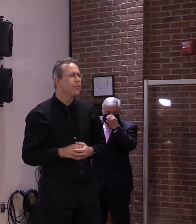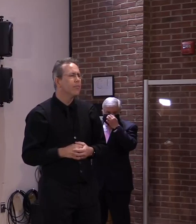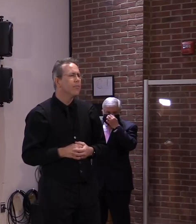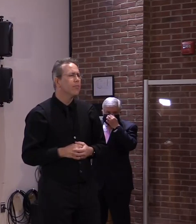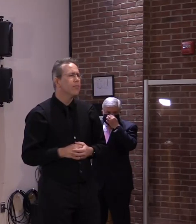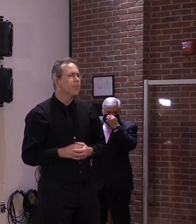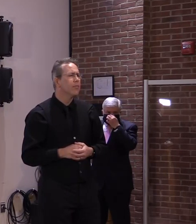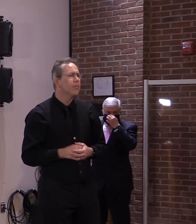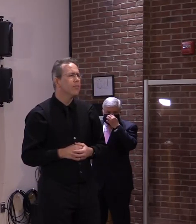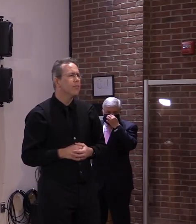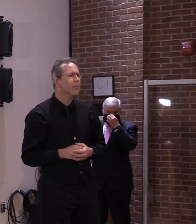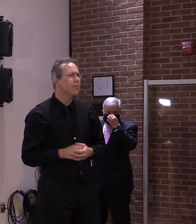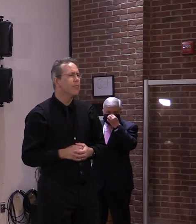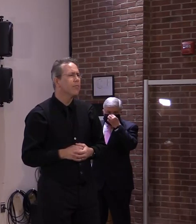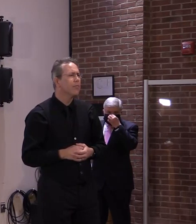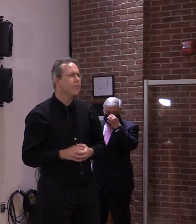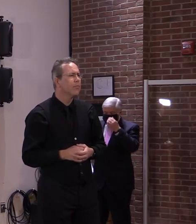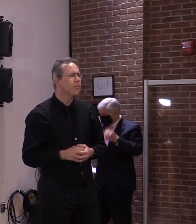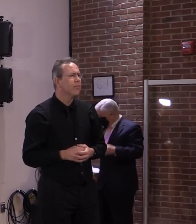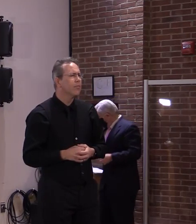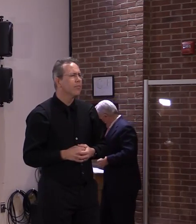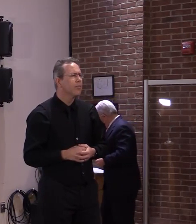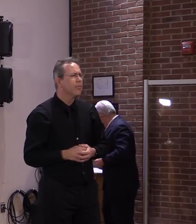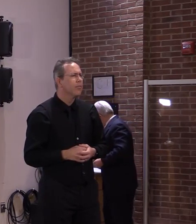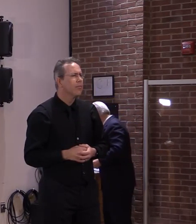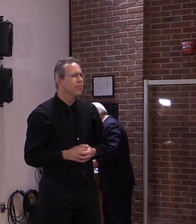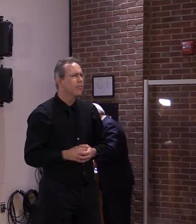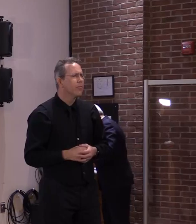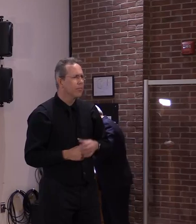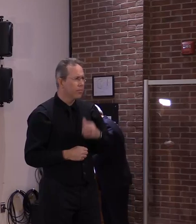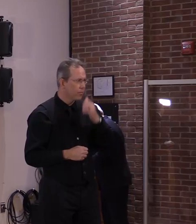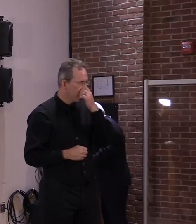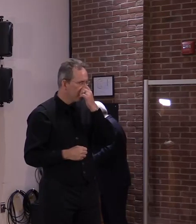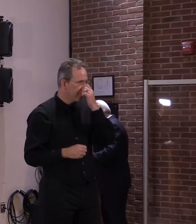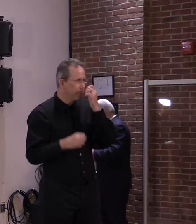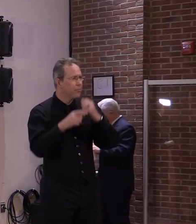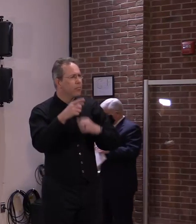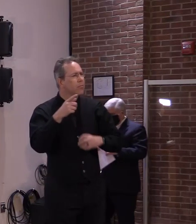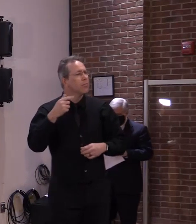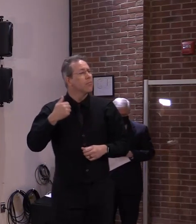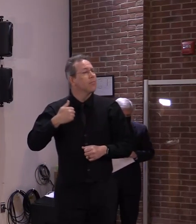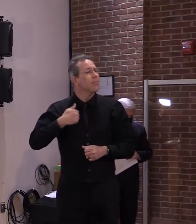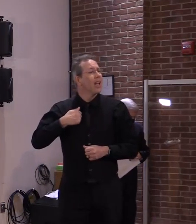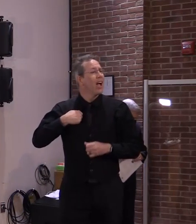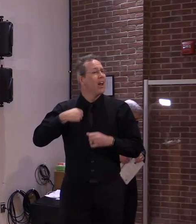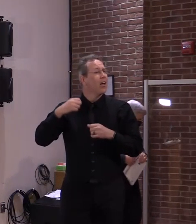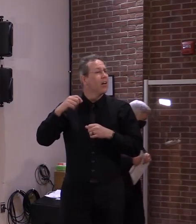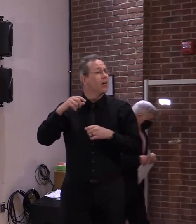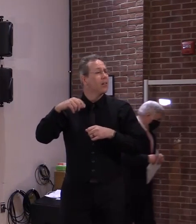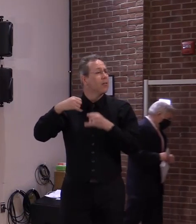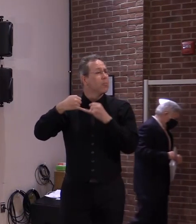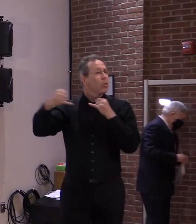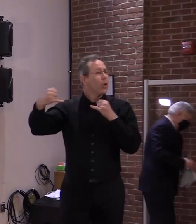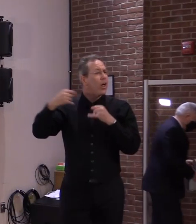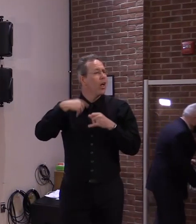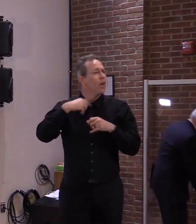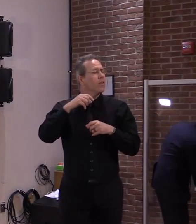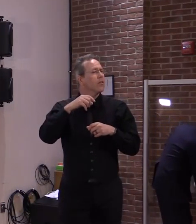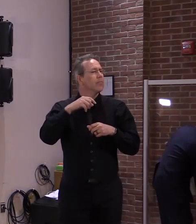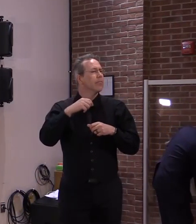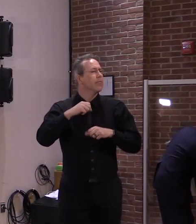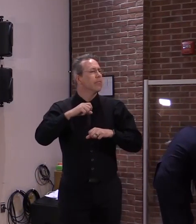put surveillance towers up on the Canadian border. There's, of course, the consideration that we